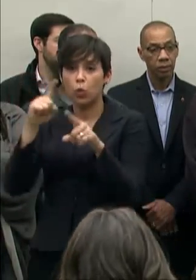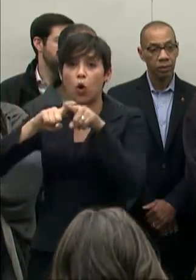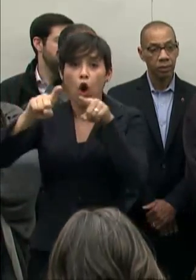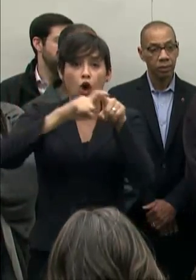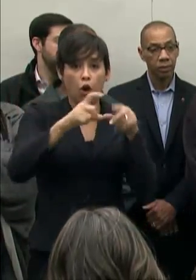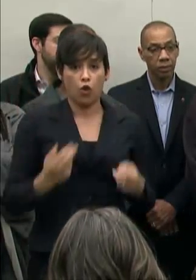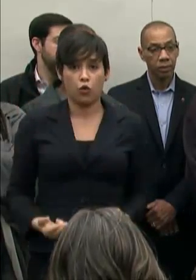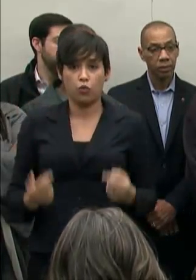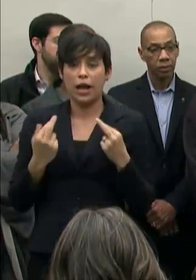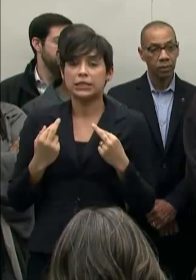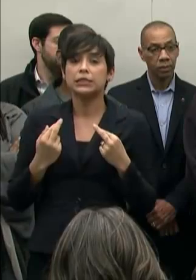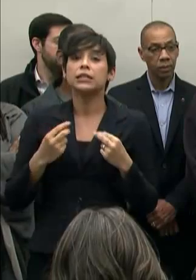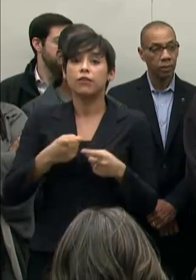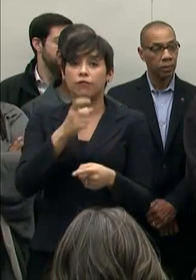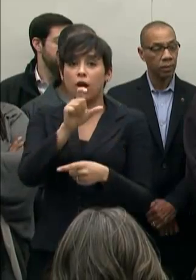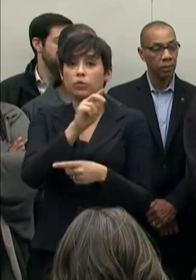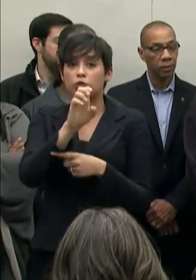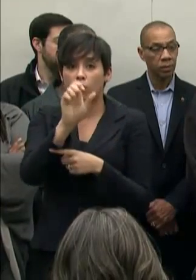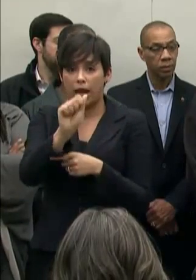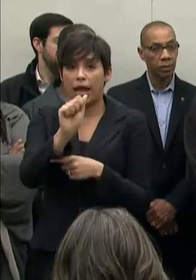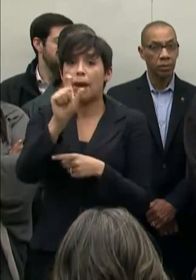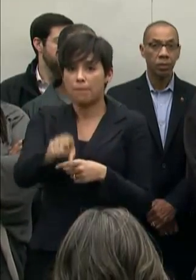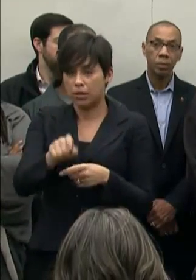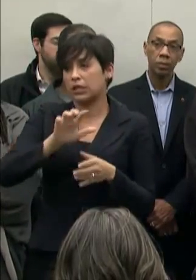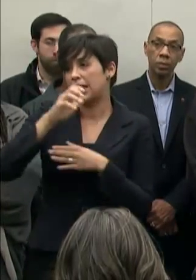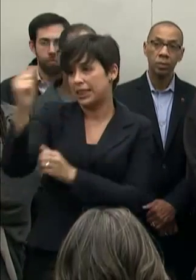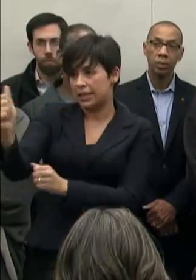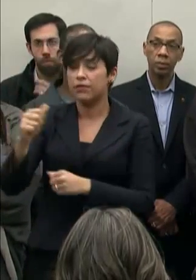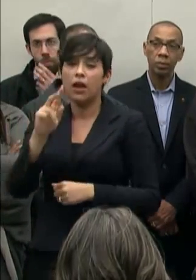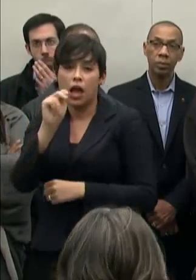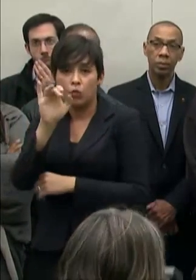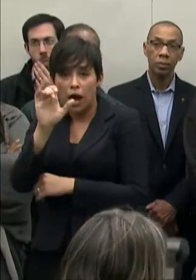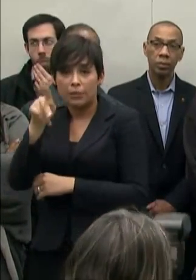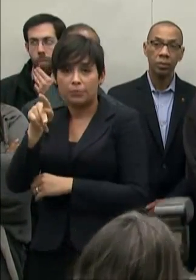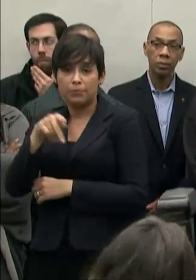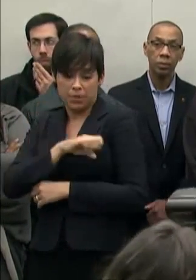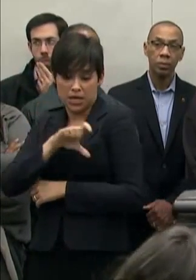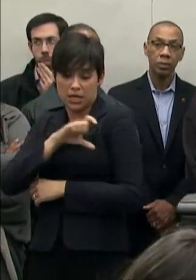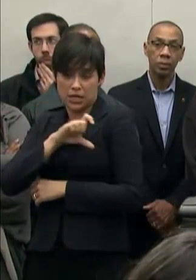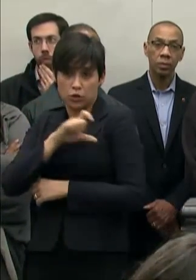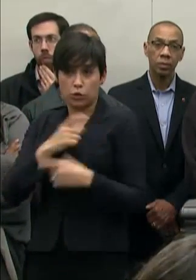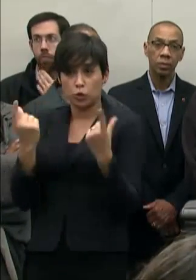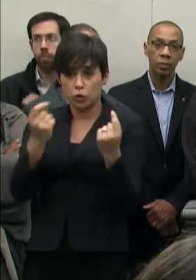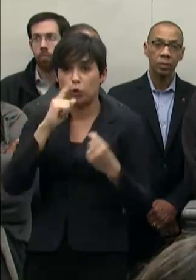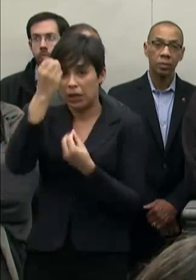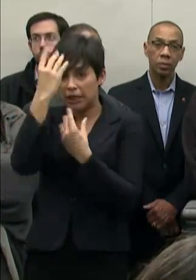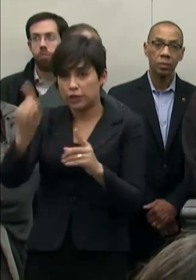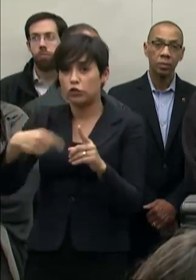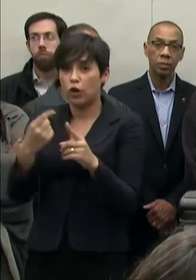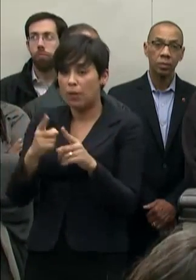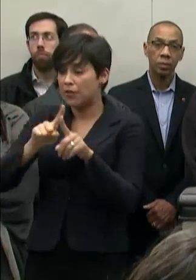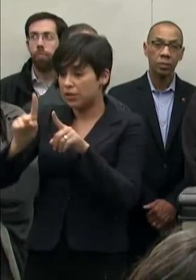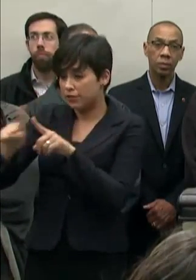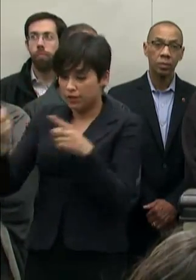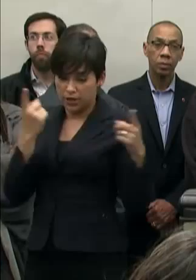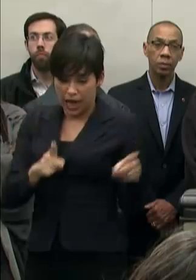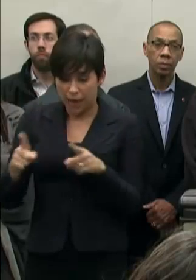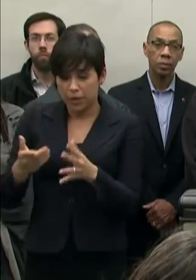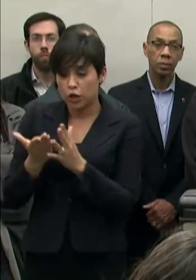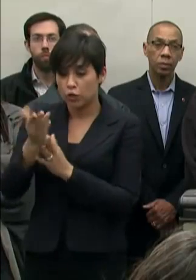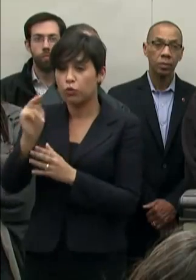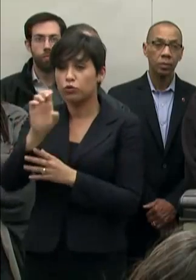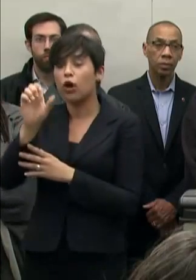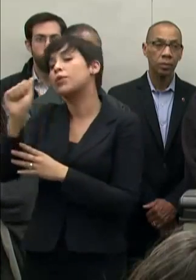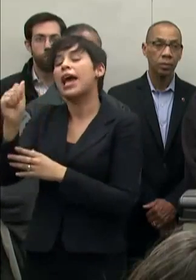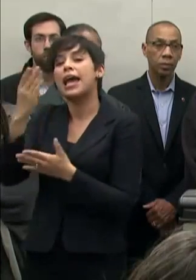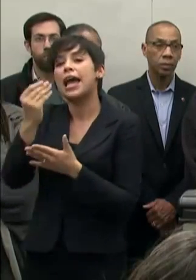to leave. The NYPD is making announcements on those in those developments, and throughout Zone A on loudspeakers